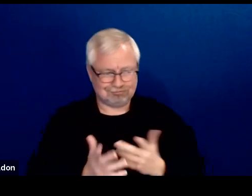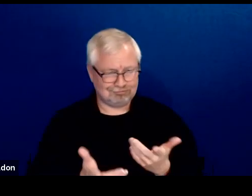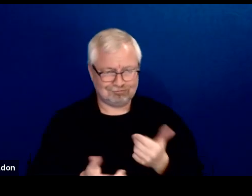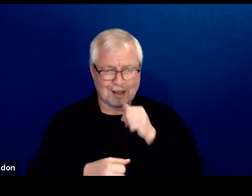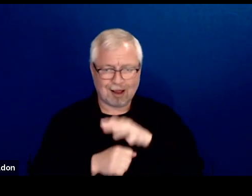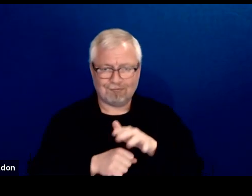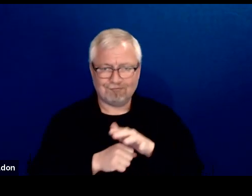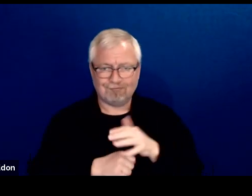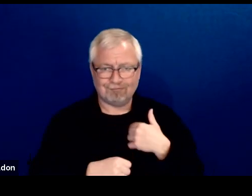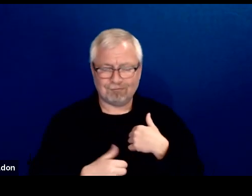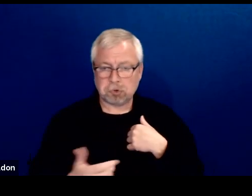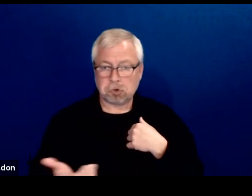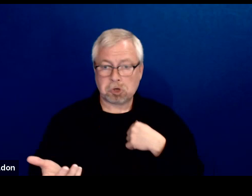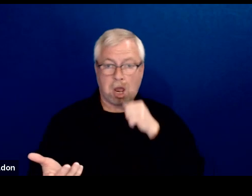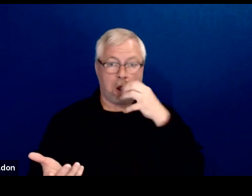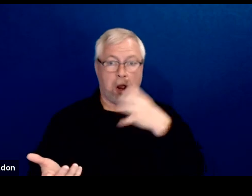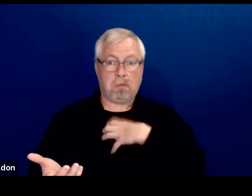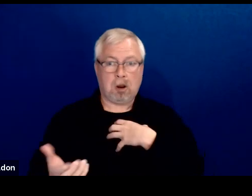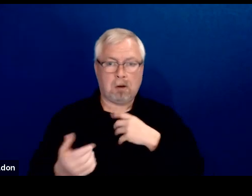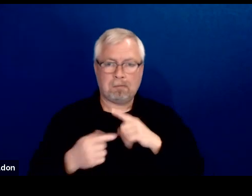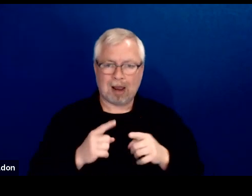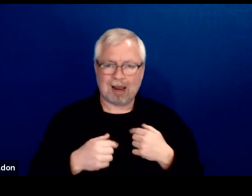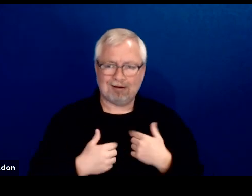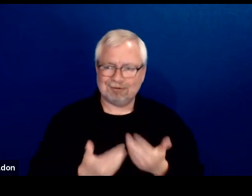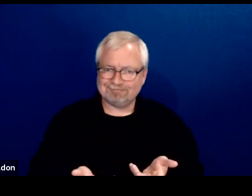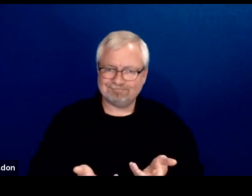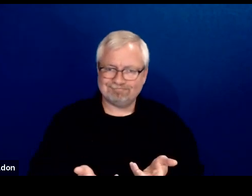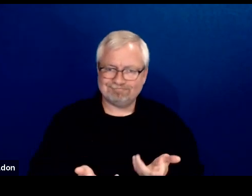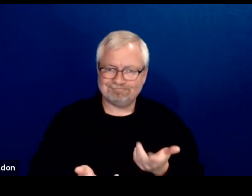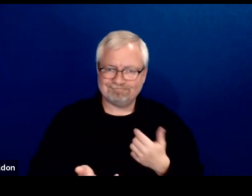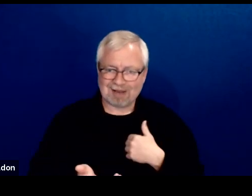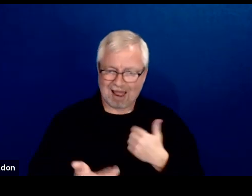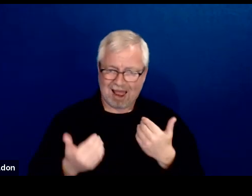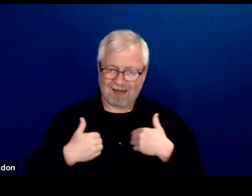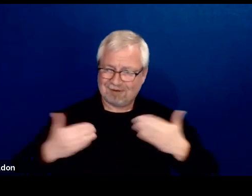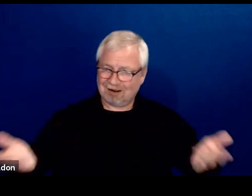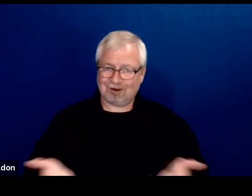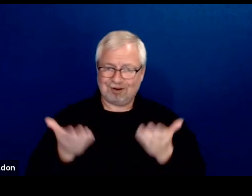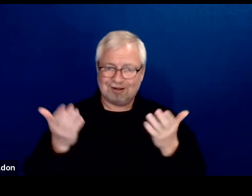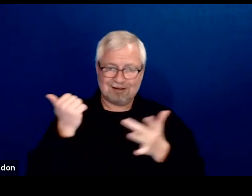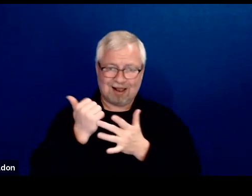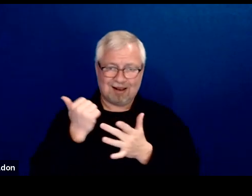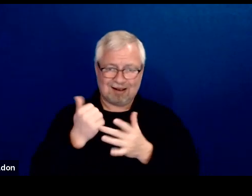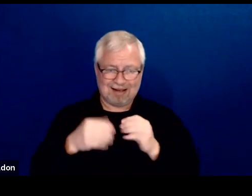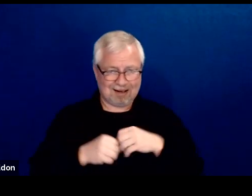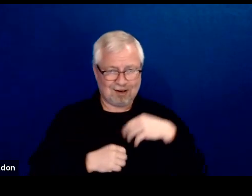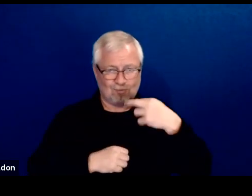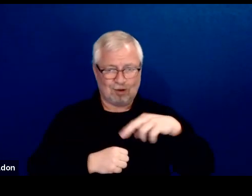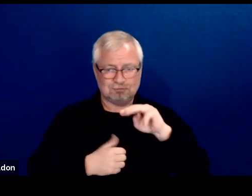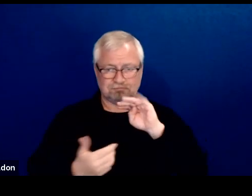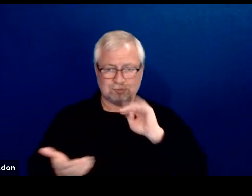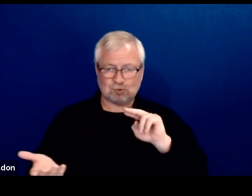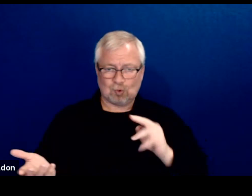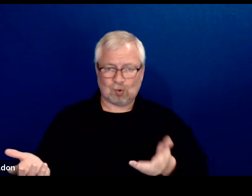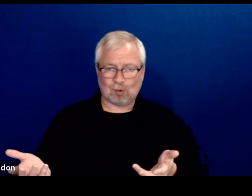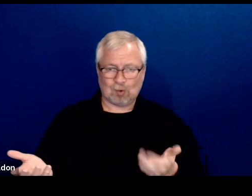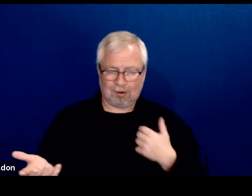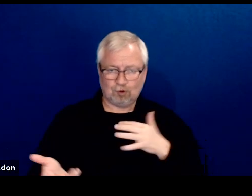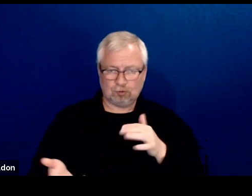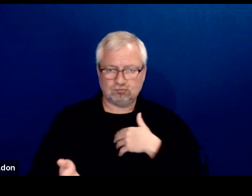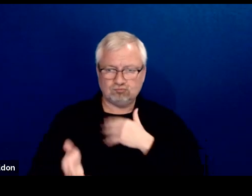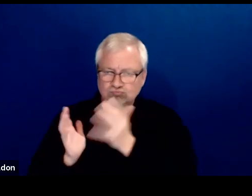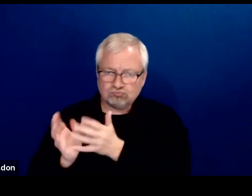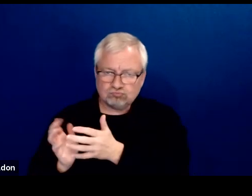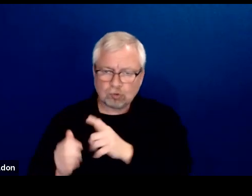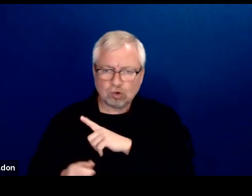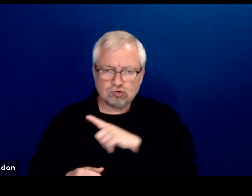I'm thinking is, if we have that technology right here, and if the state, and I'll talk to legislators, I'll talk to the folks who can do this, if